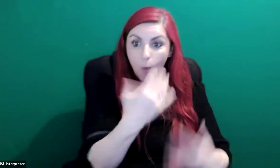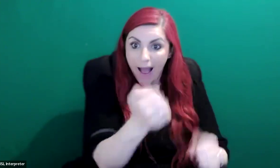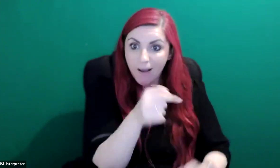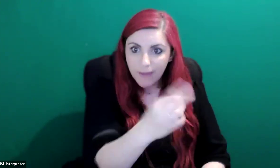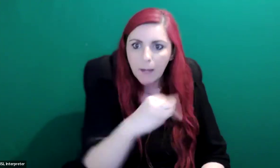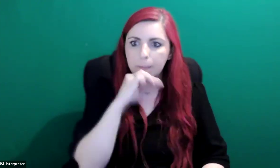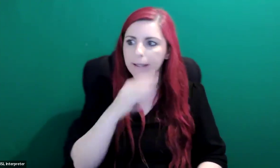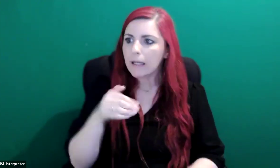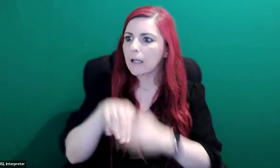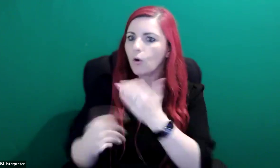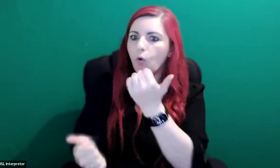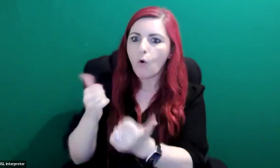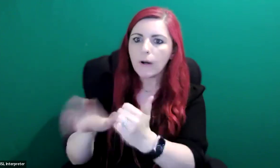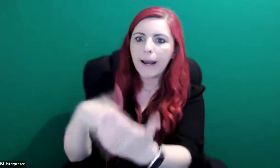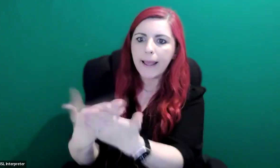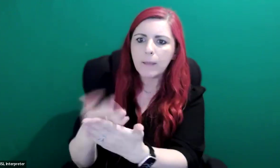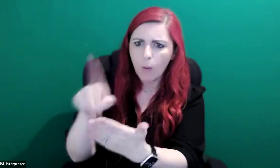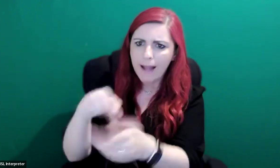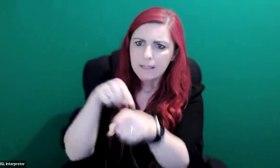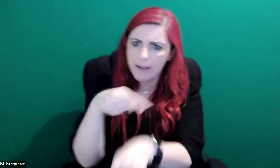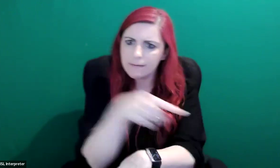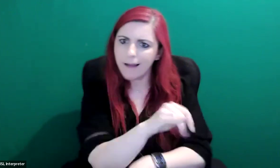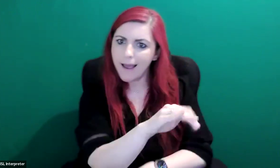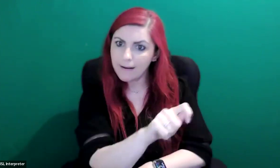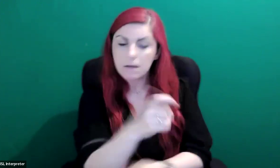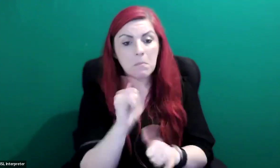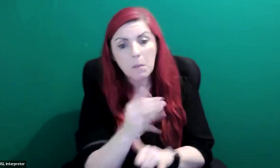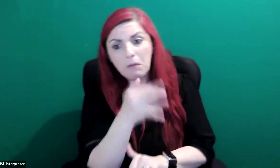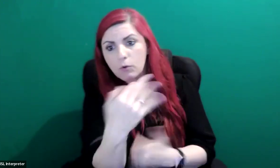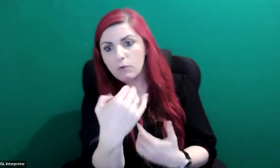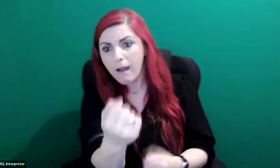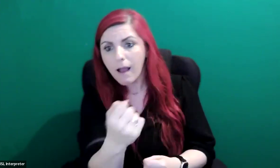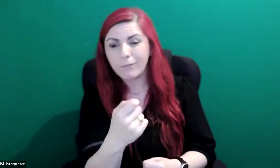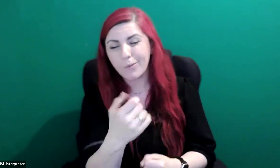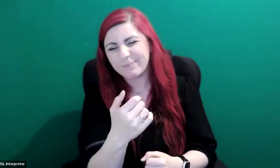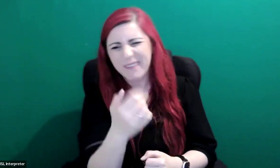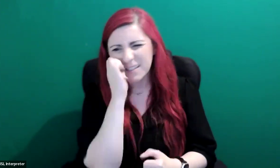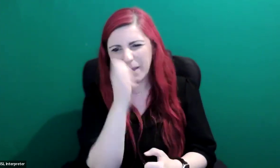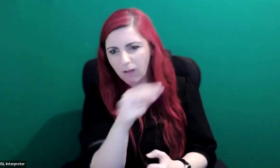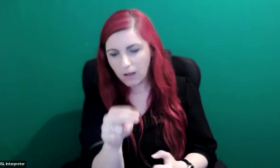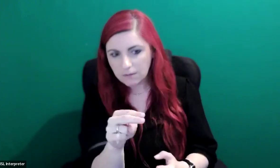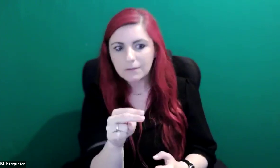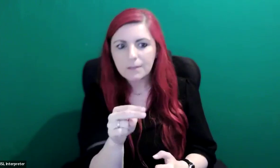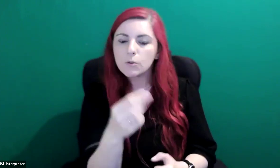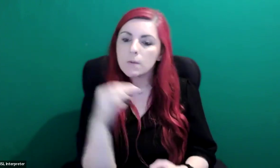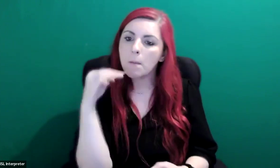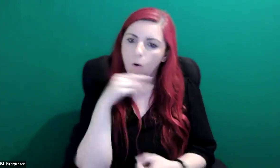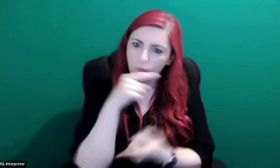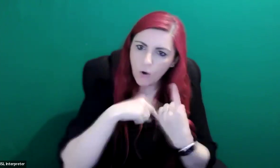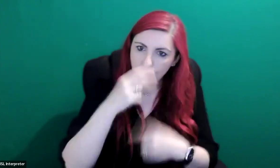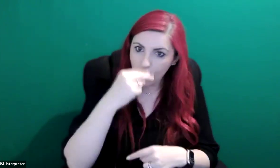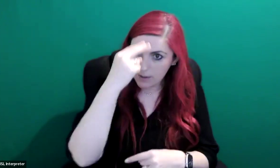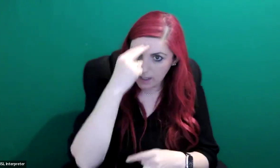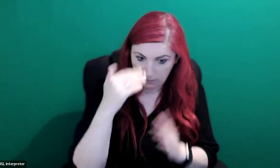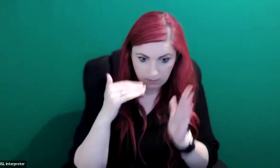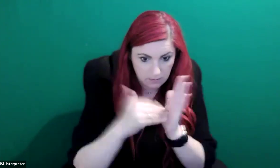claims. We might see that at some point in the future, but probably not. So it's important for us to understand that while the